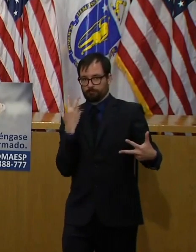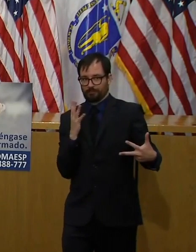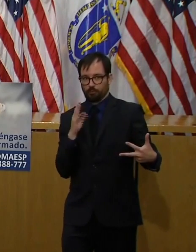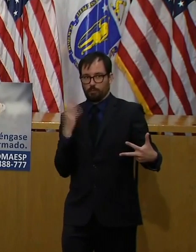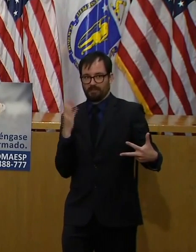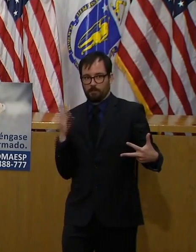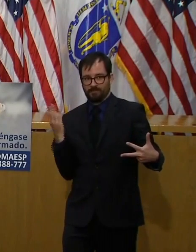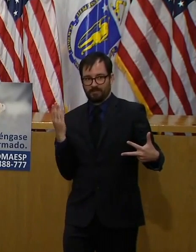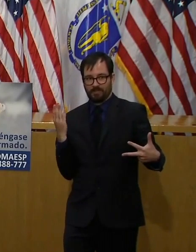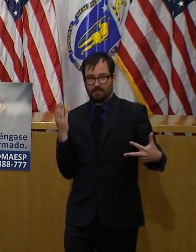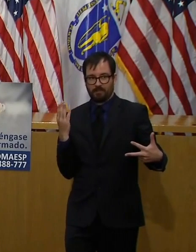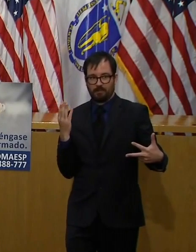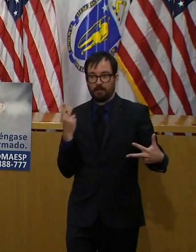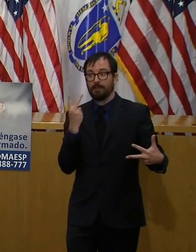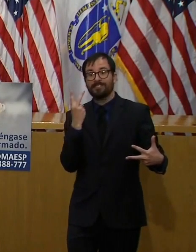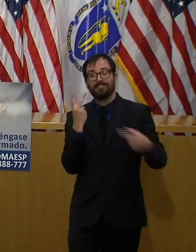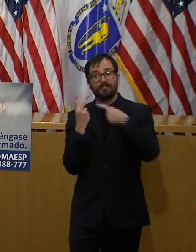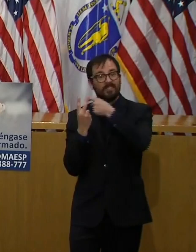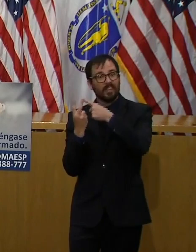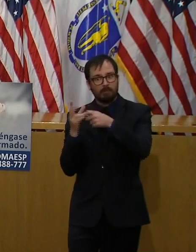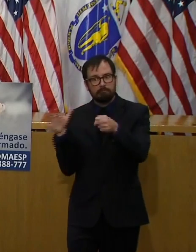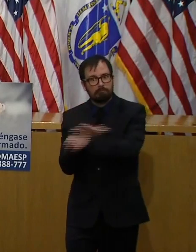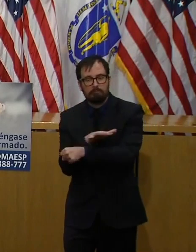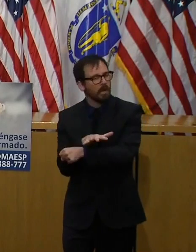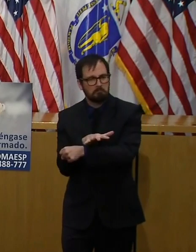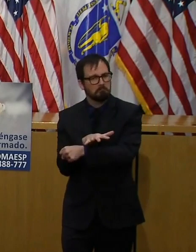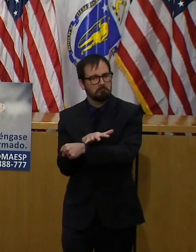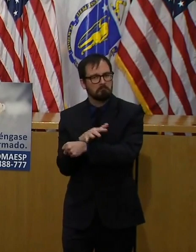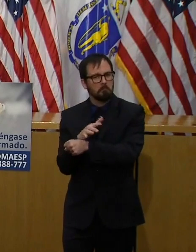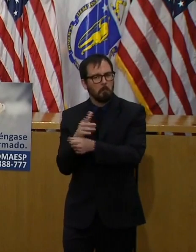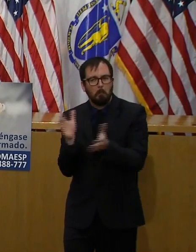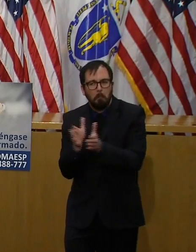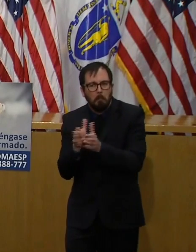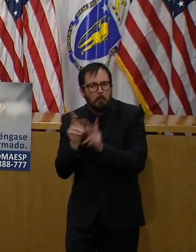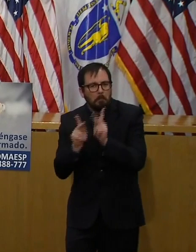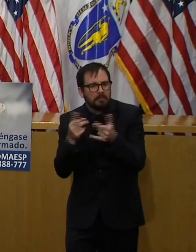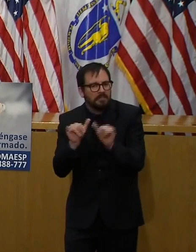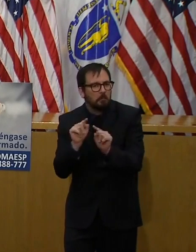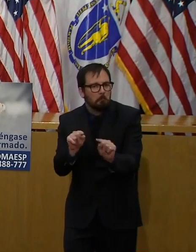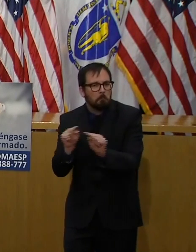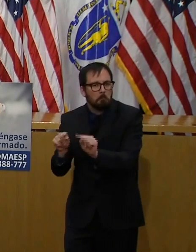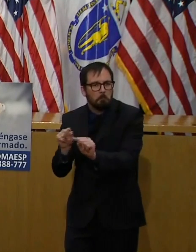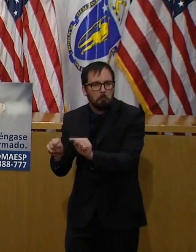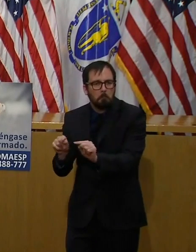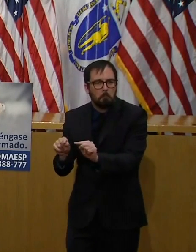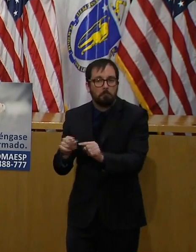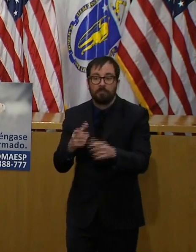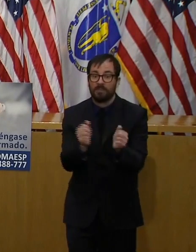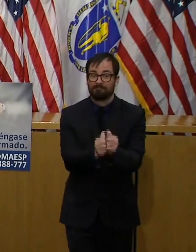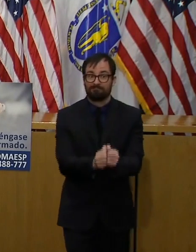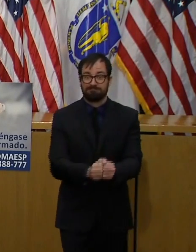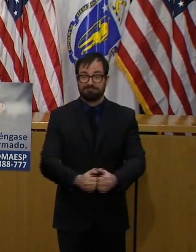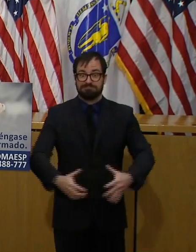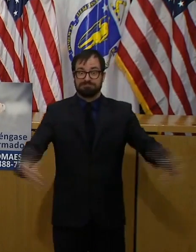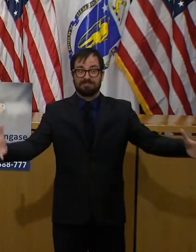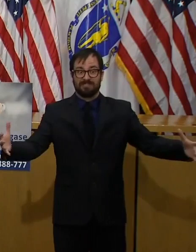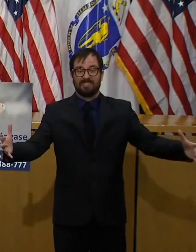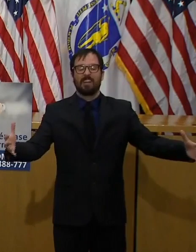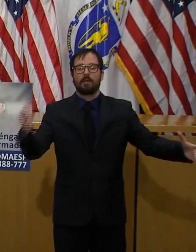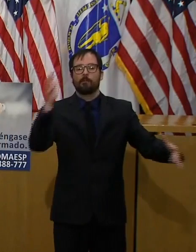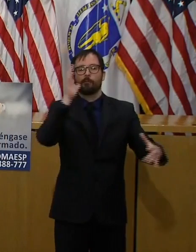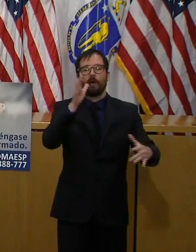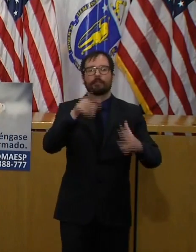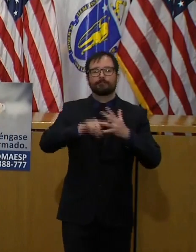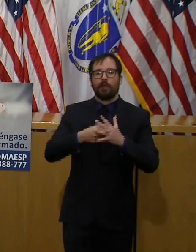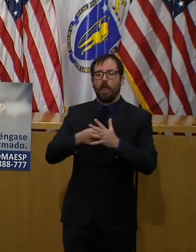to augment existing hospital capacity, and we hope the surge is not so significant that it causes us tremendous problems